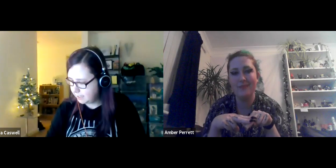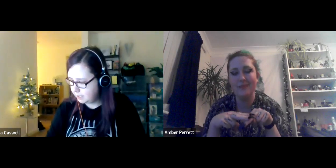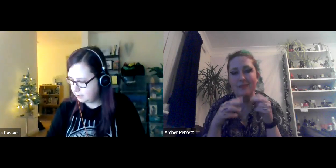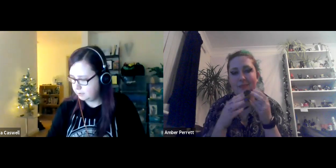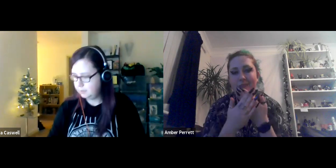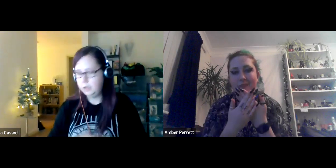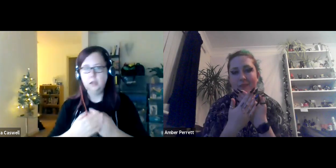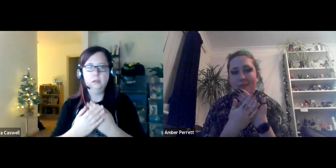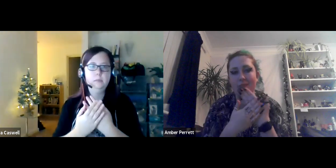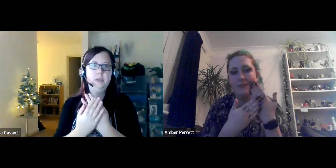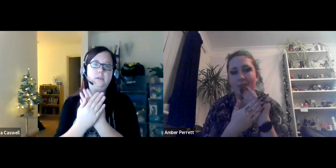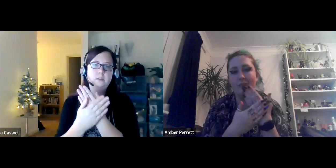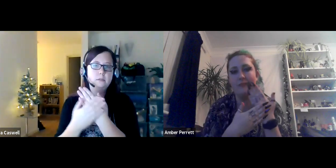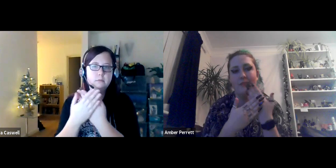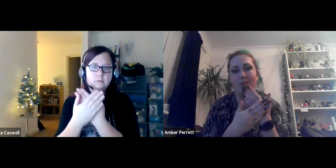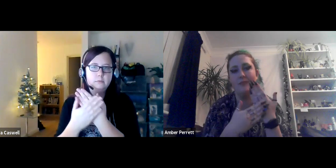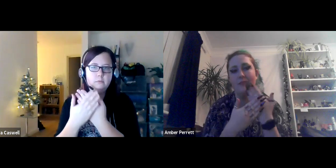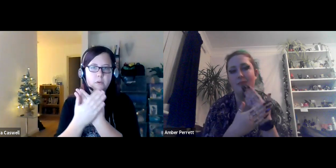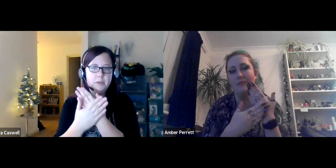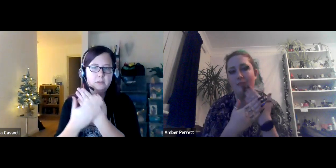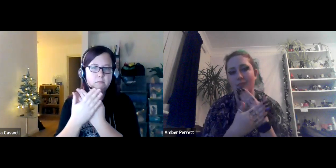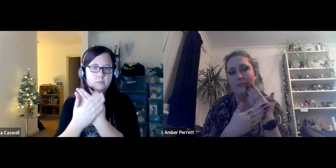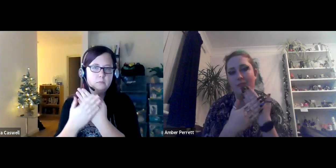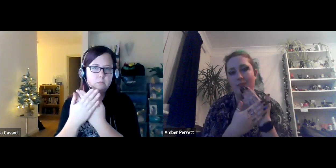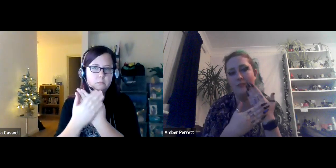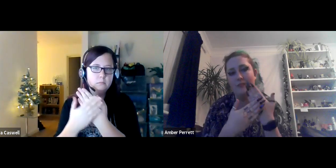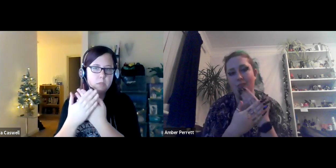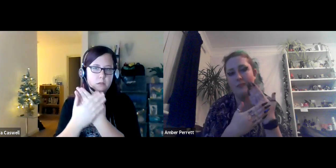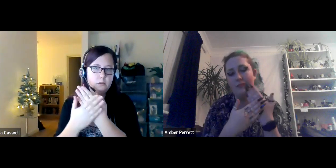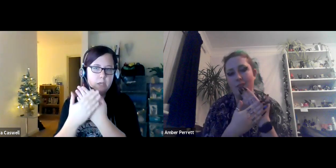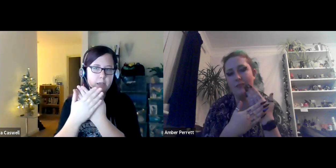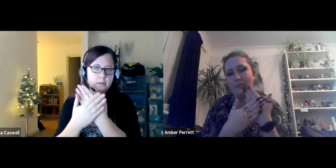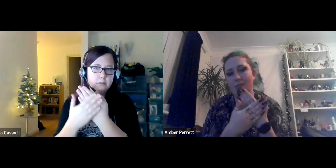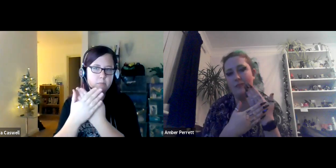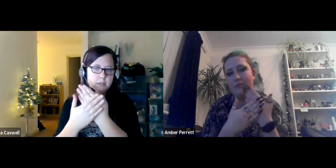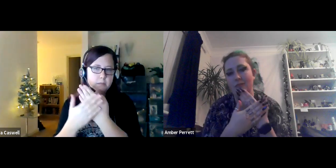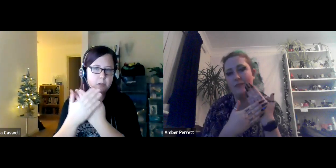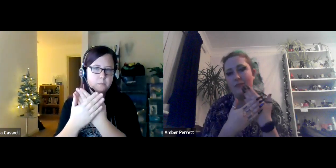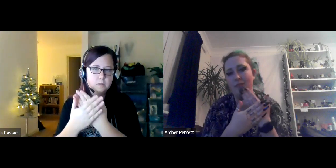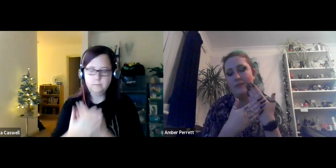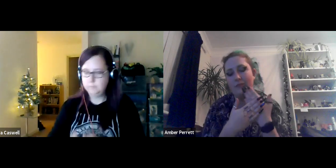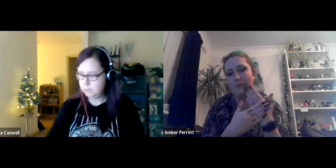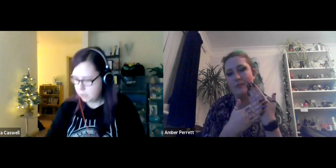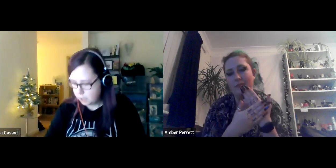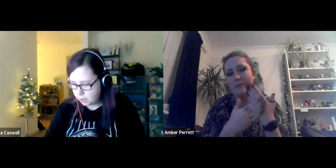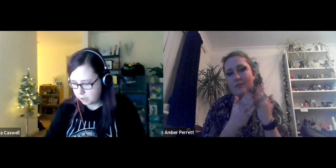Saturday is rubbing your hand, backs of palms.